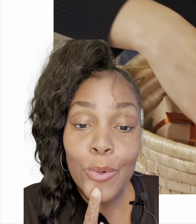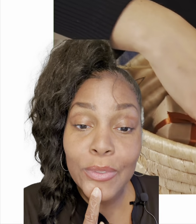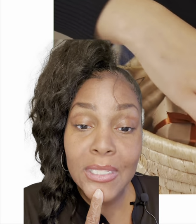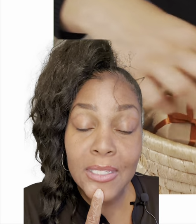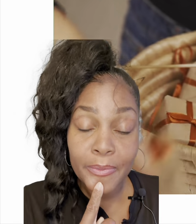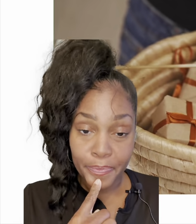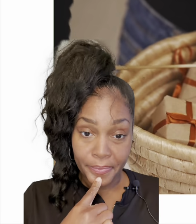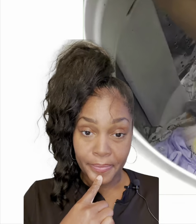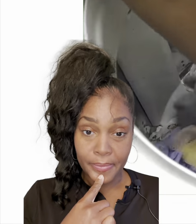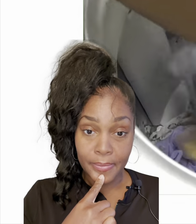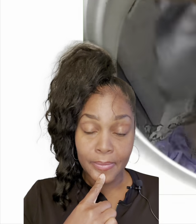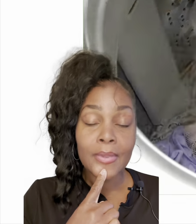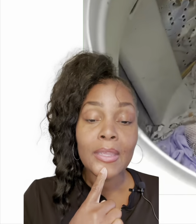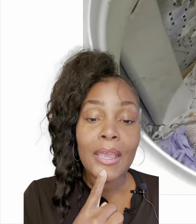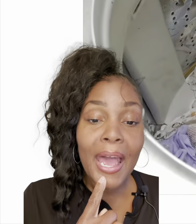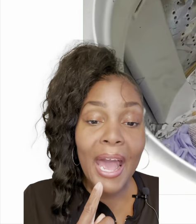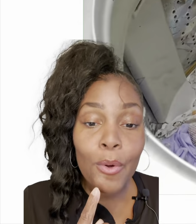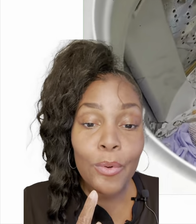Out.